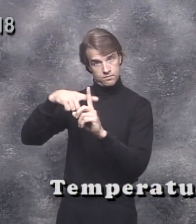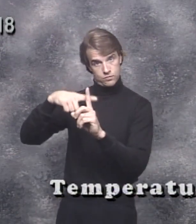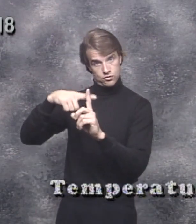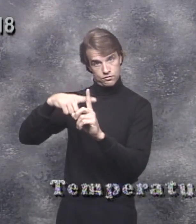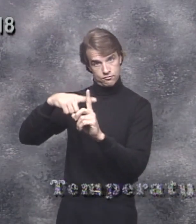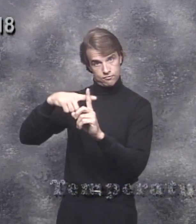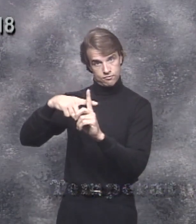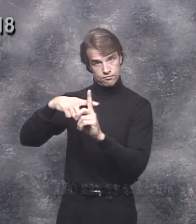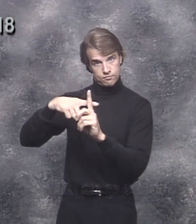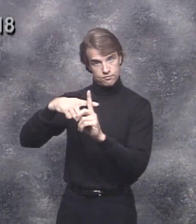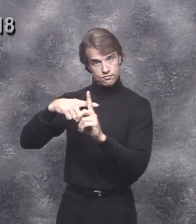Temperature.